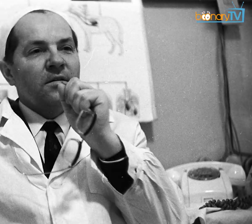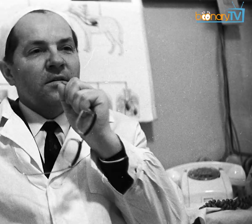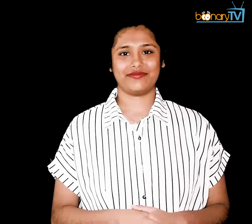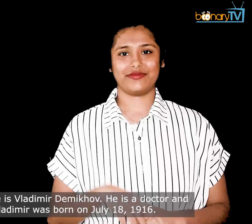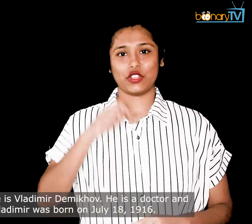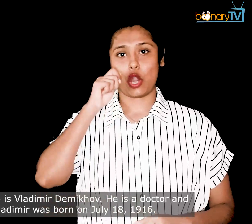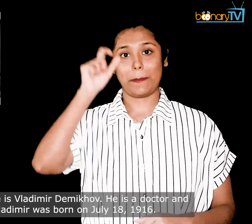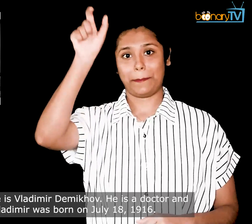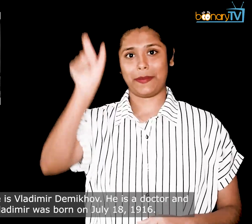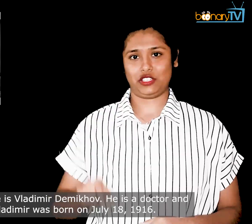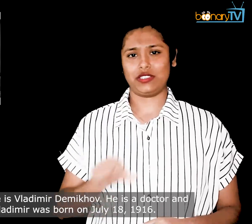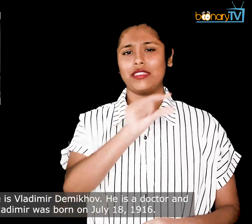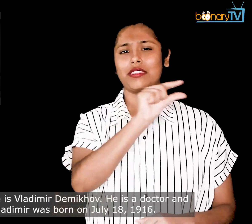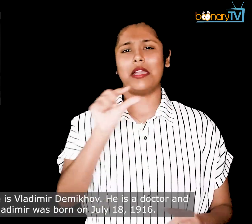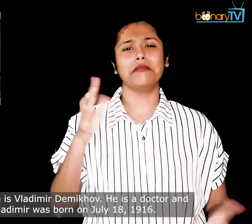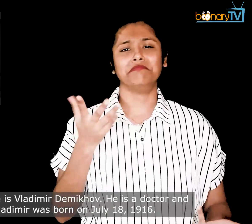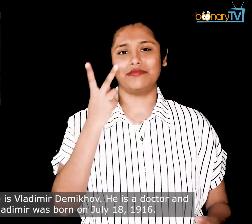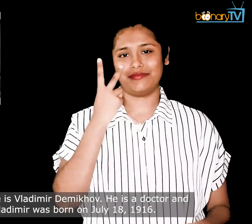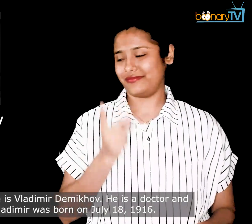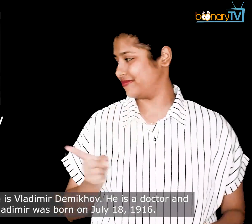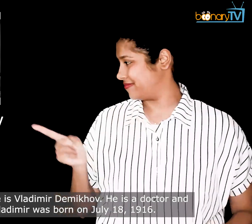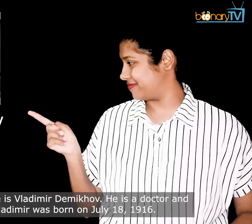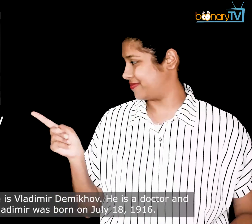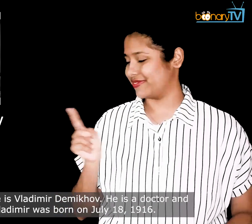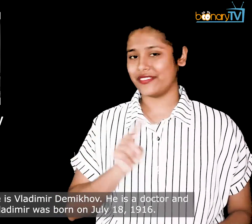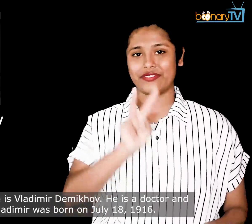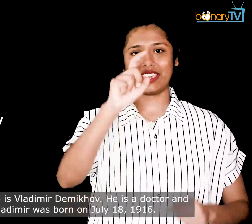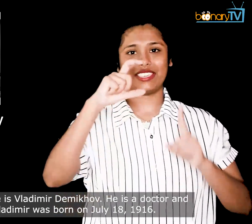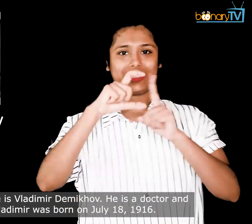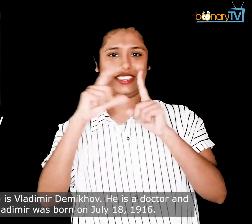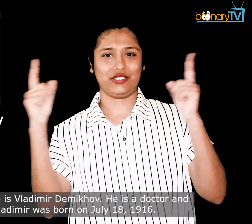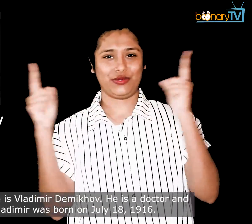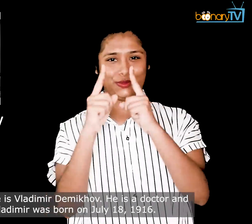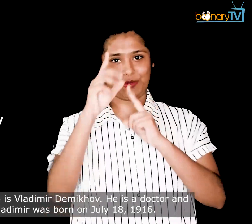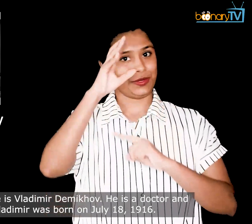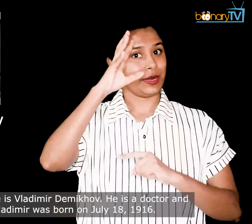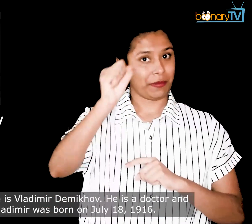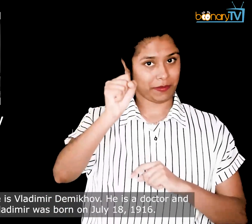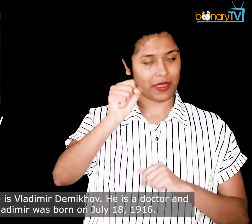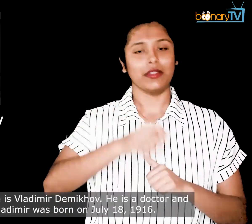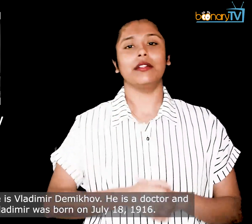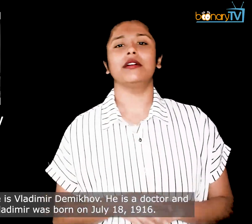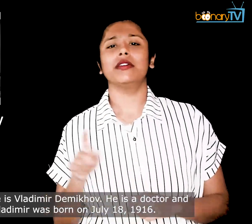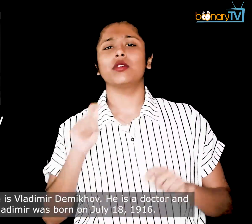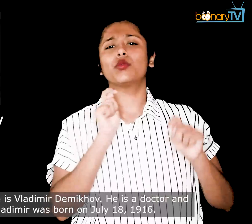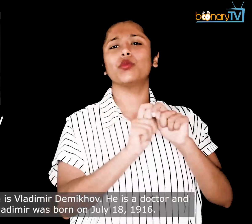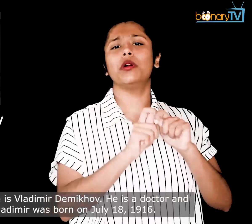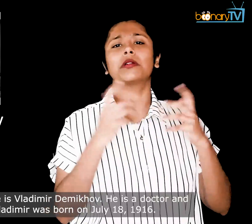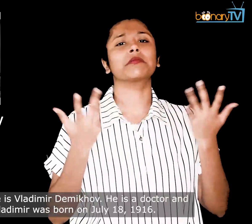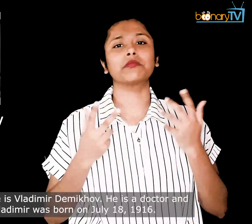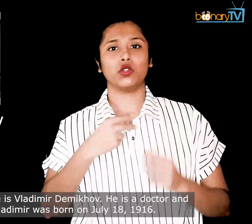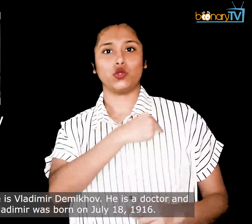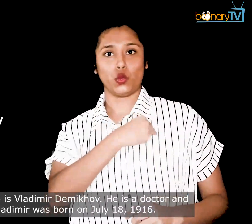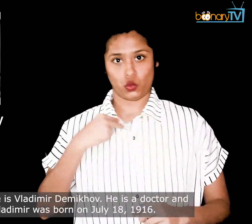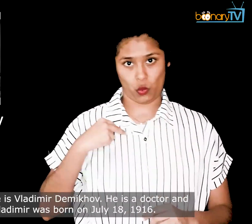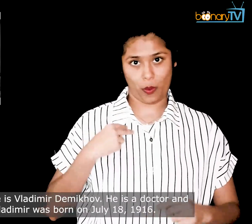This person's name is Vladimir Demikov. He is a doctor